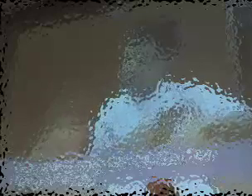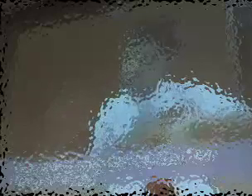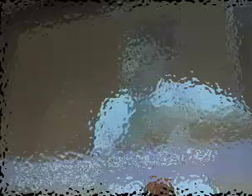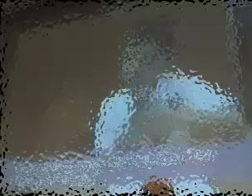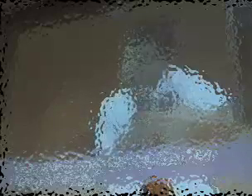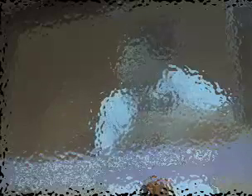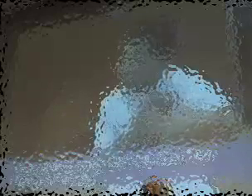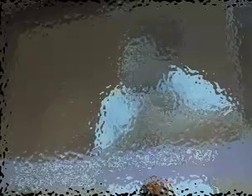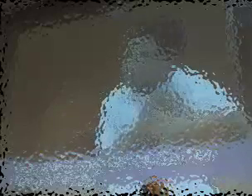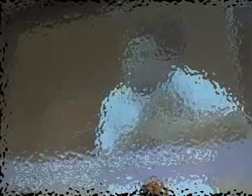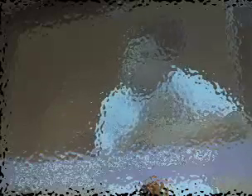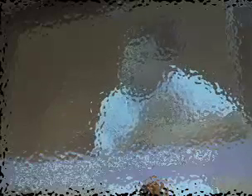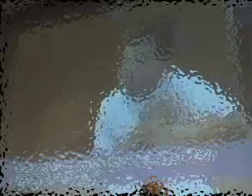not see me. Holding.